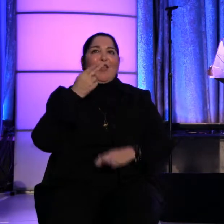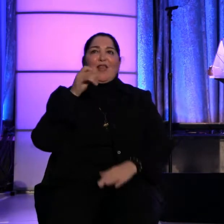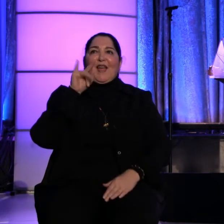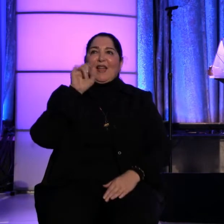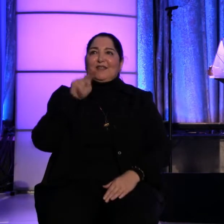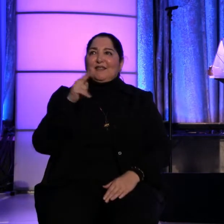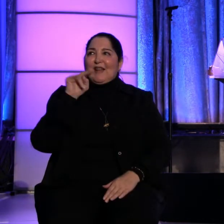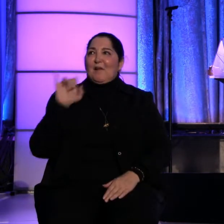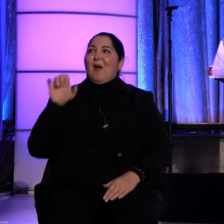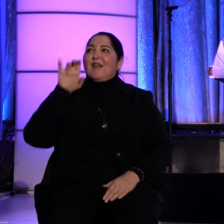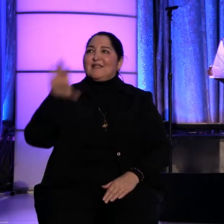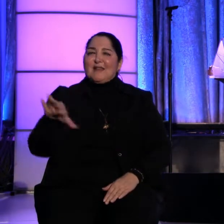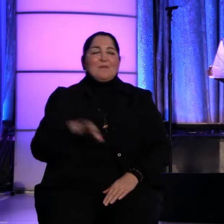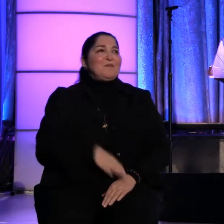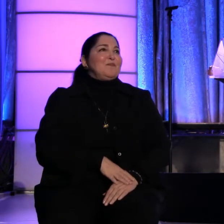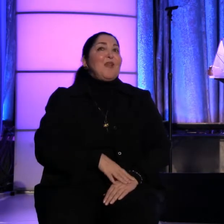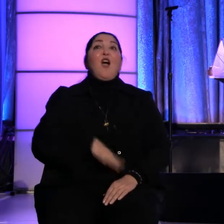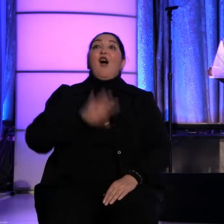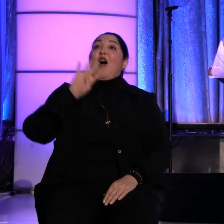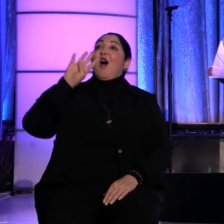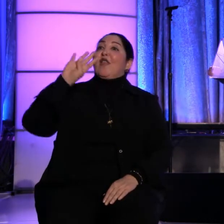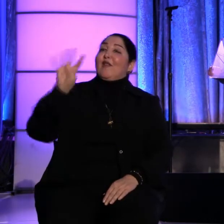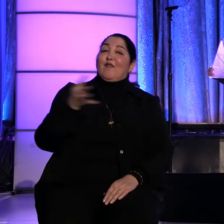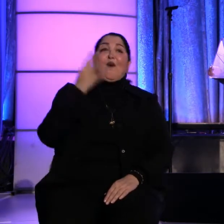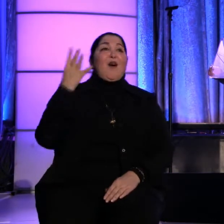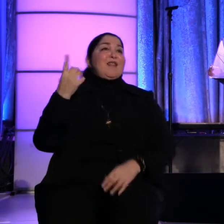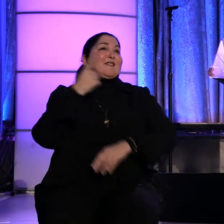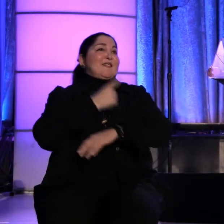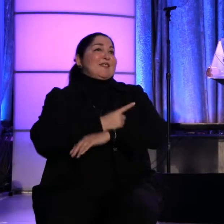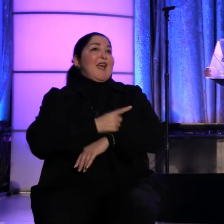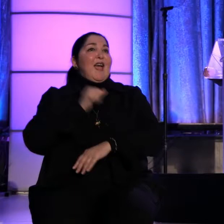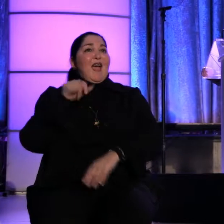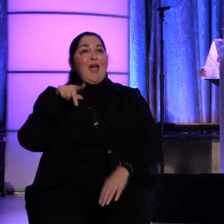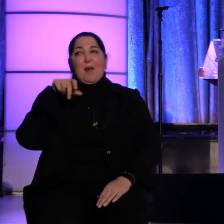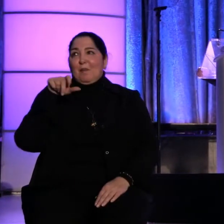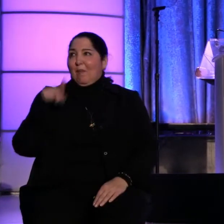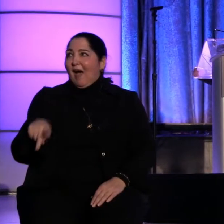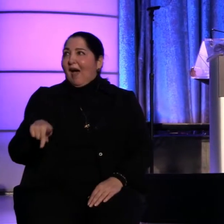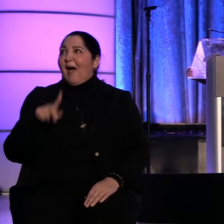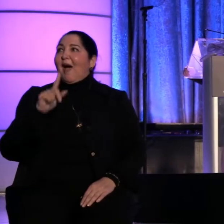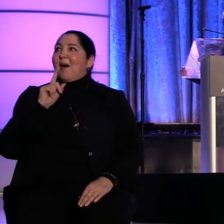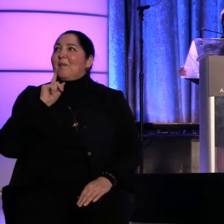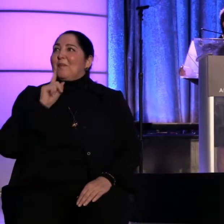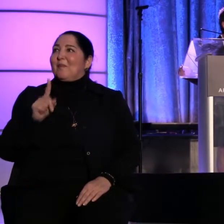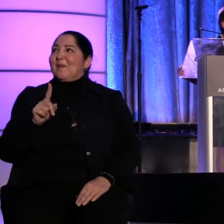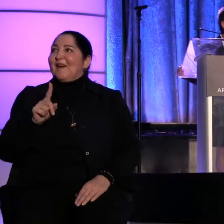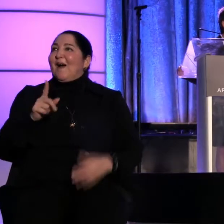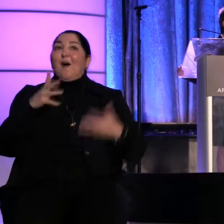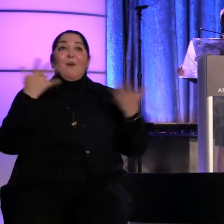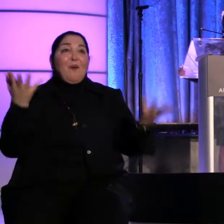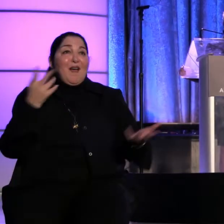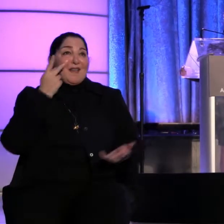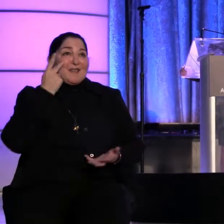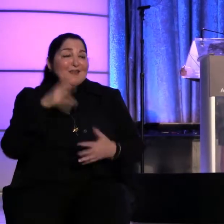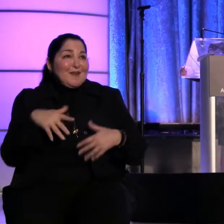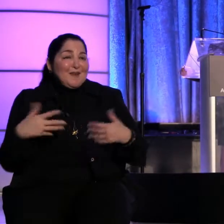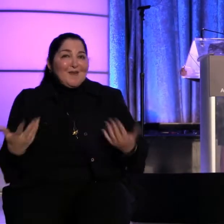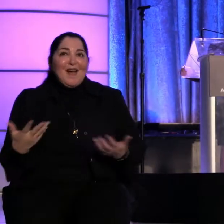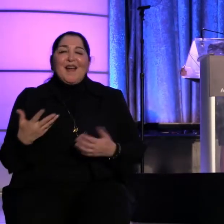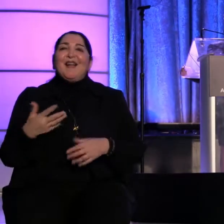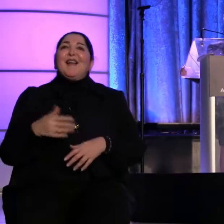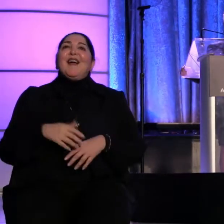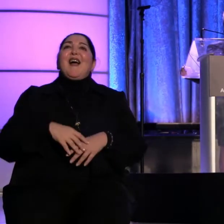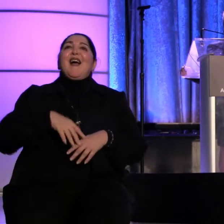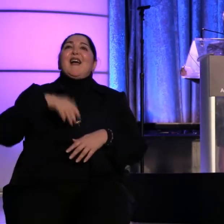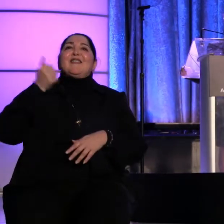NYC. We're getting there. On the fourth day of APAP, this is what you see. 10